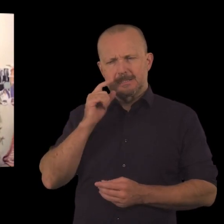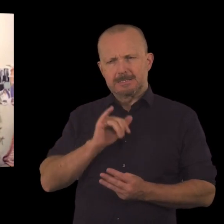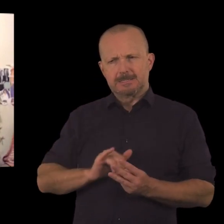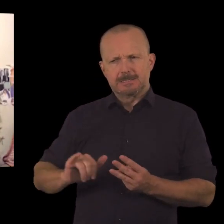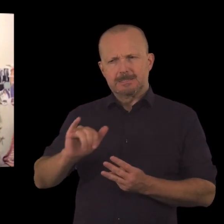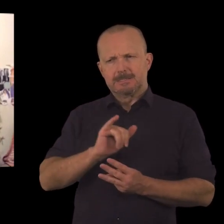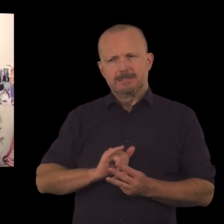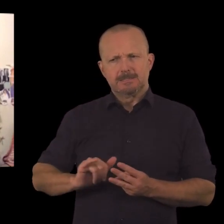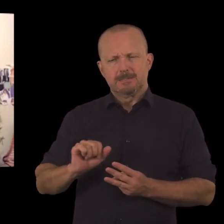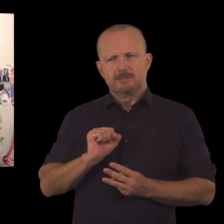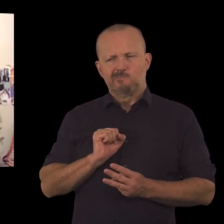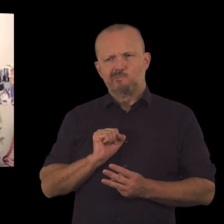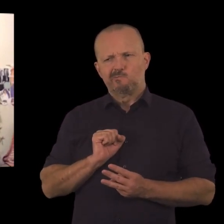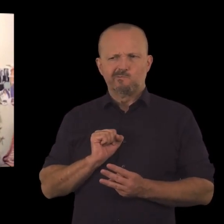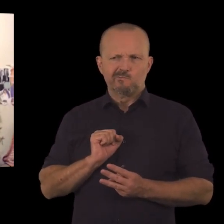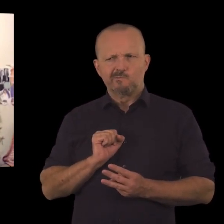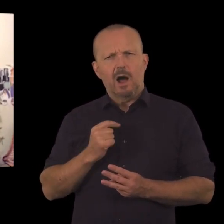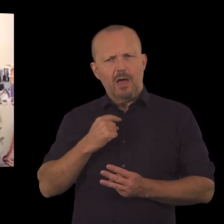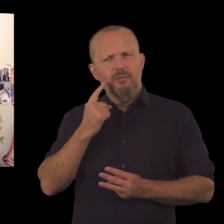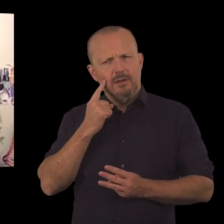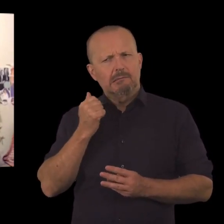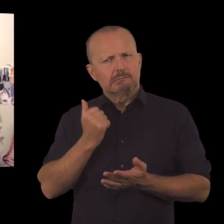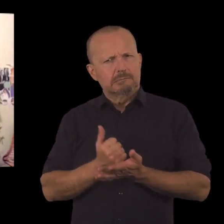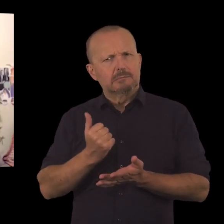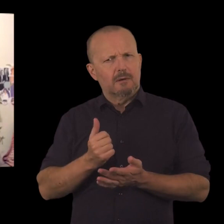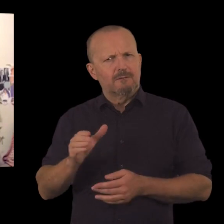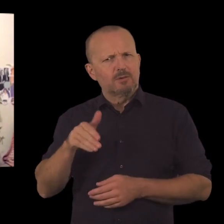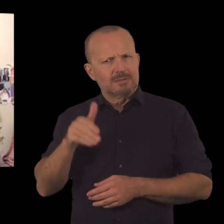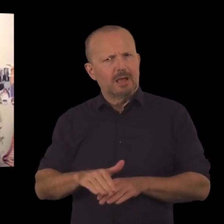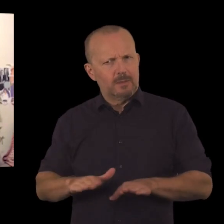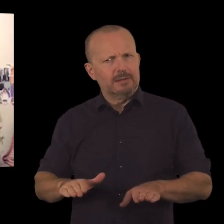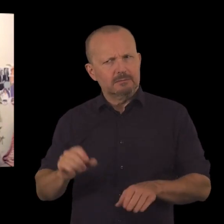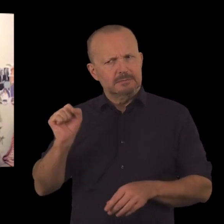I live in Wellington.